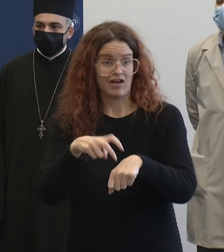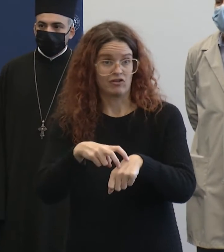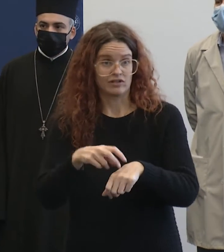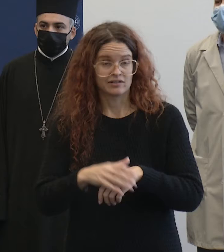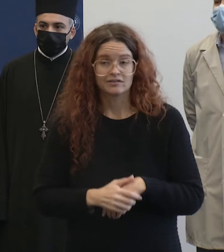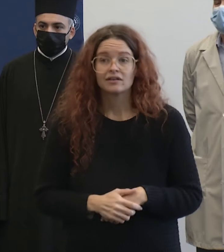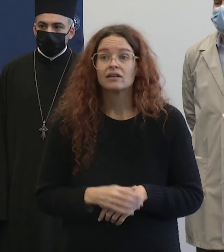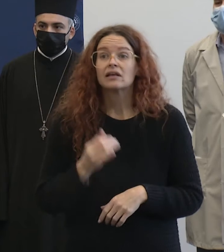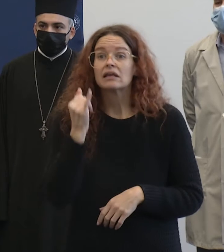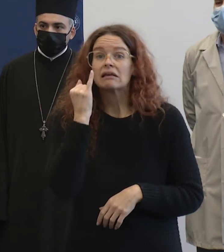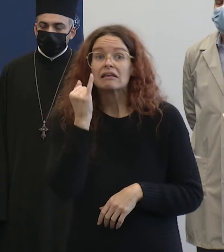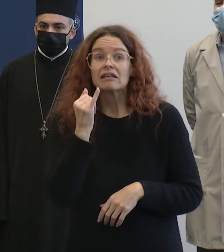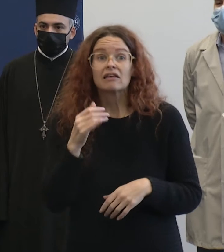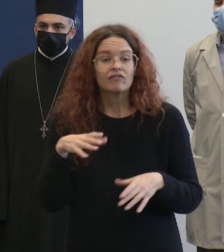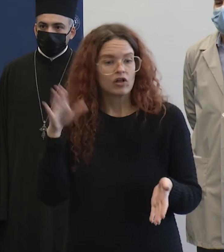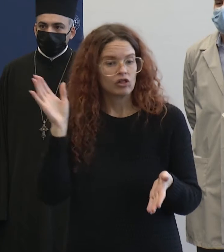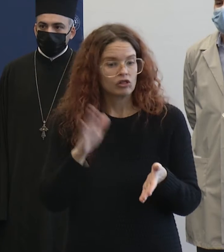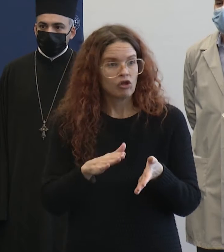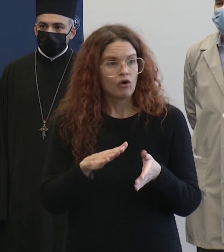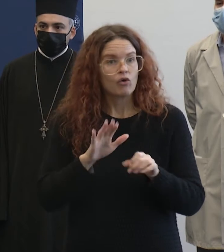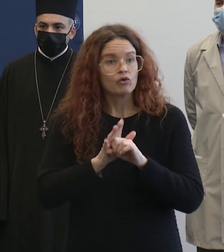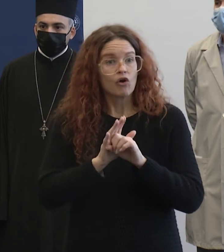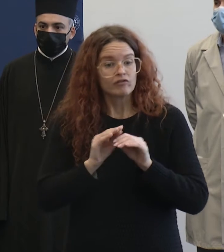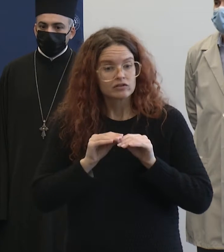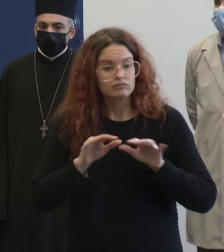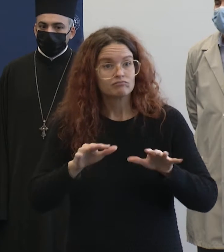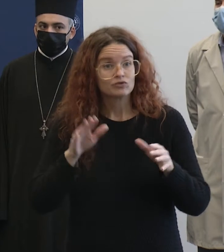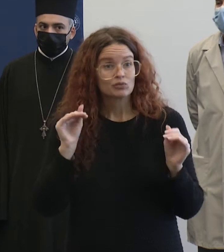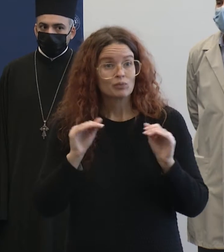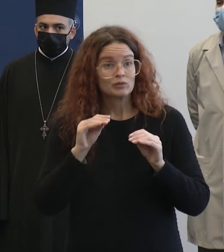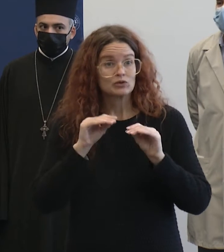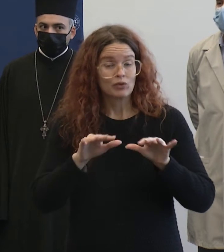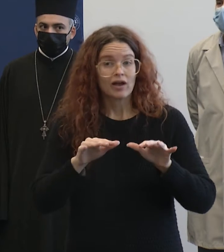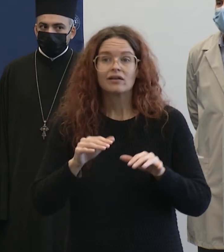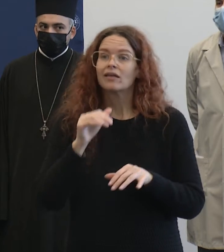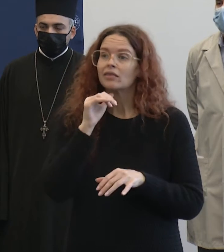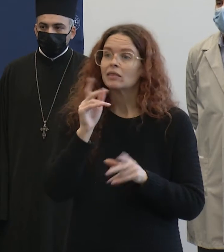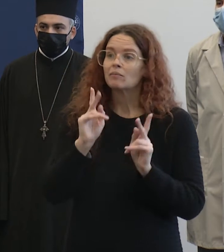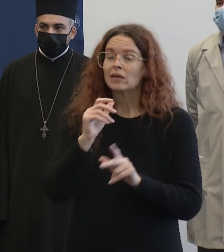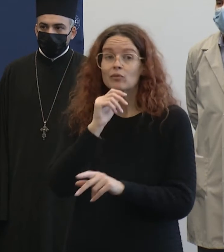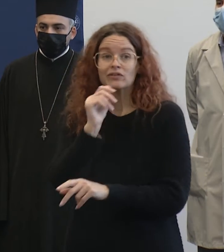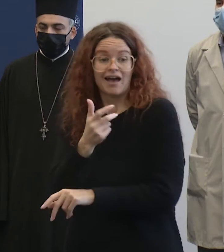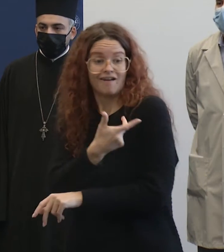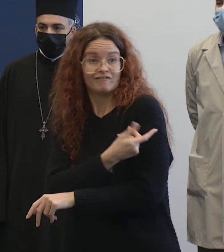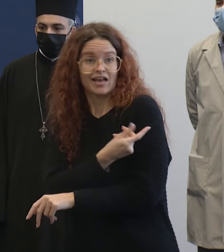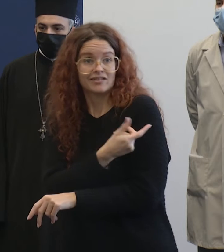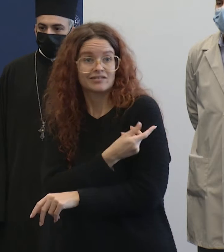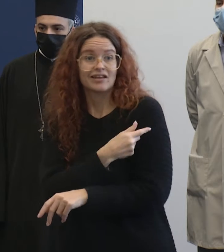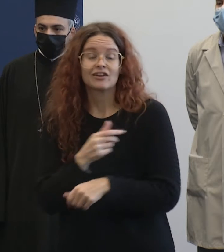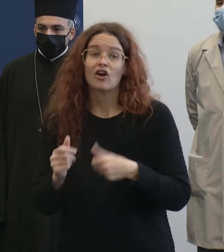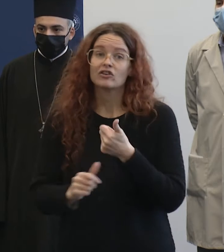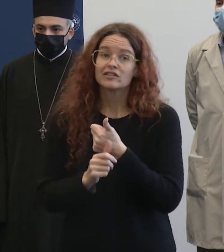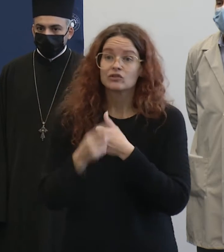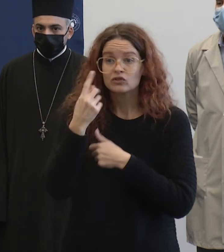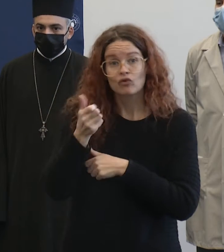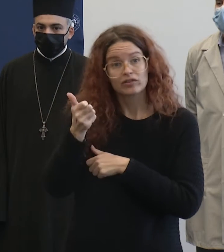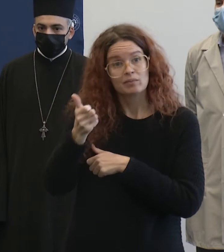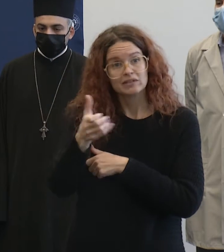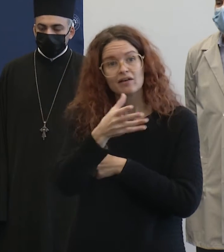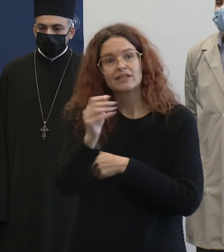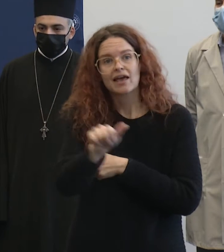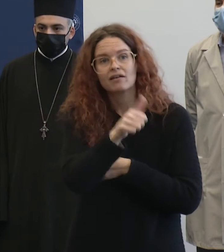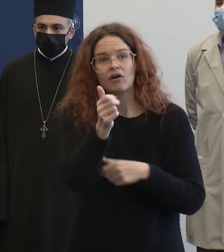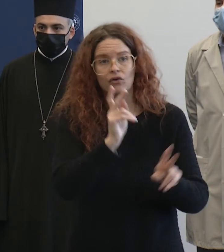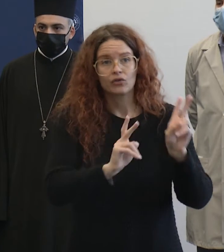low level of the virus circulating in our communities, the unvaccinated carry a dangerous risk to themselves and others,